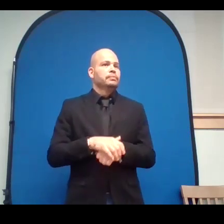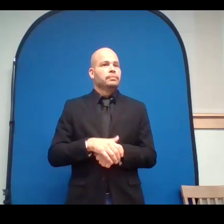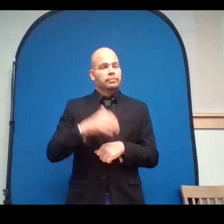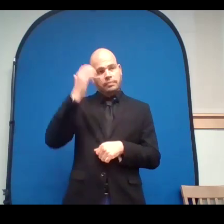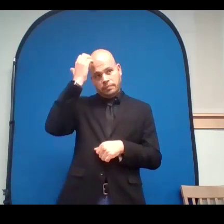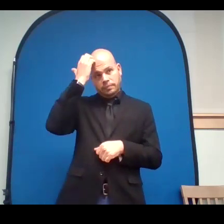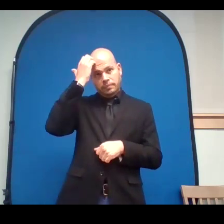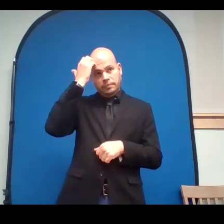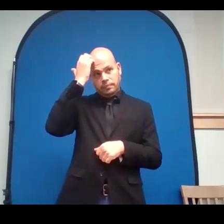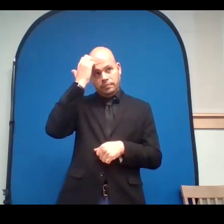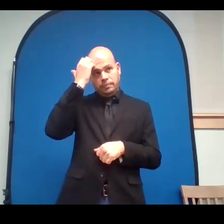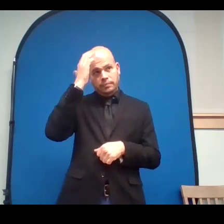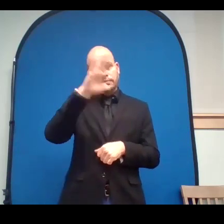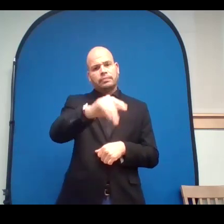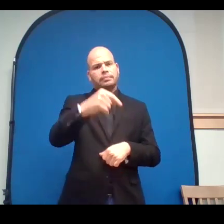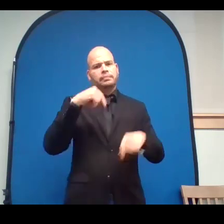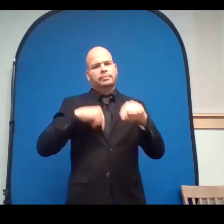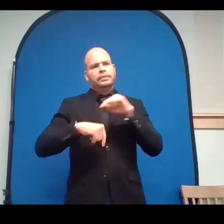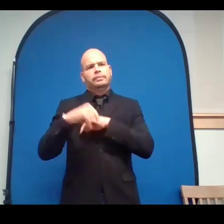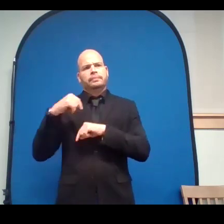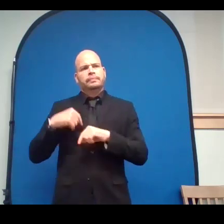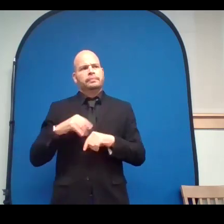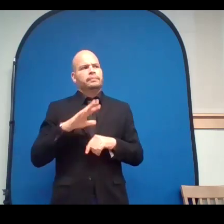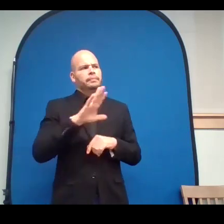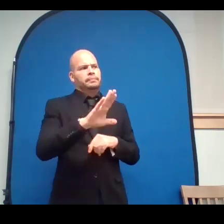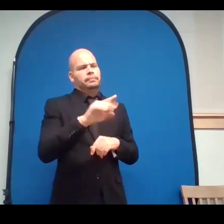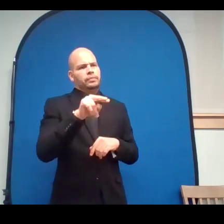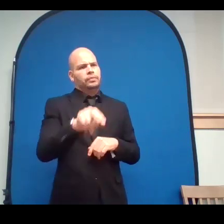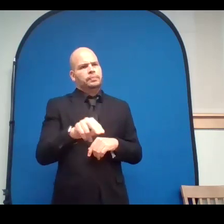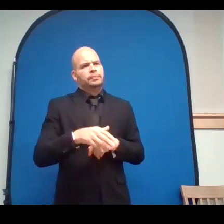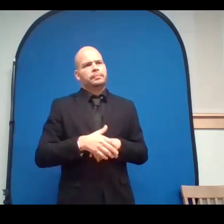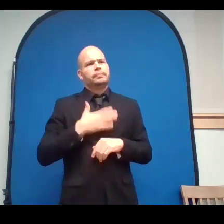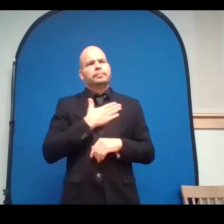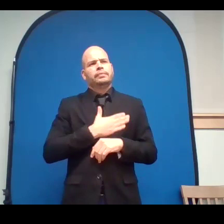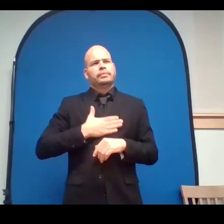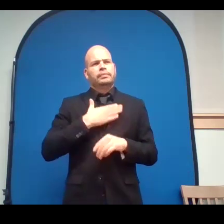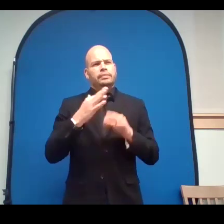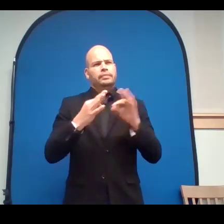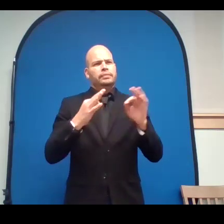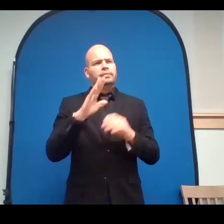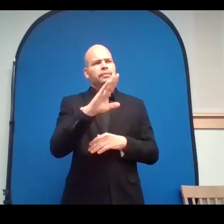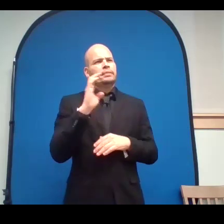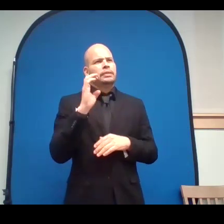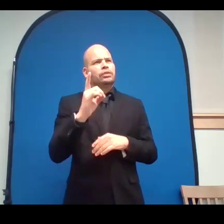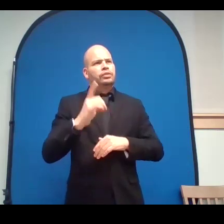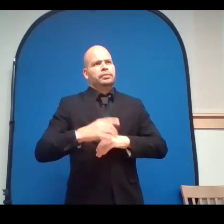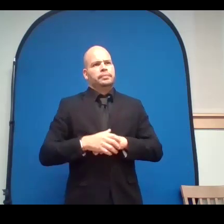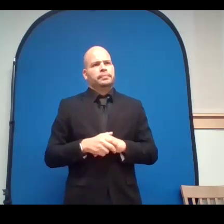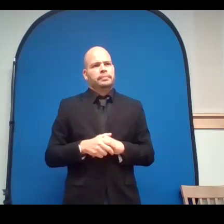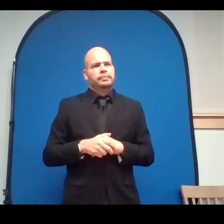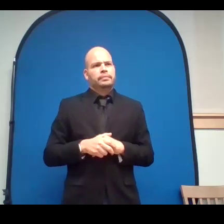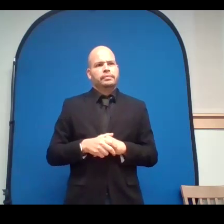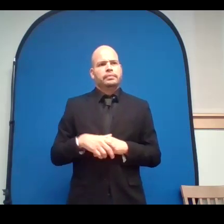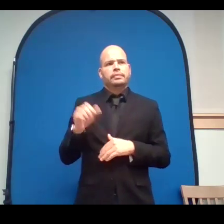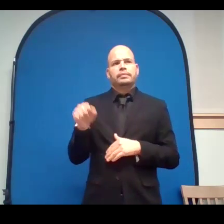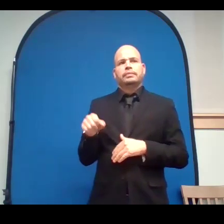me ask you a little bit about your background. Can you describe your education? Yes, I have